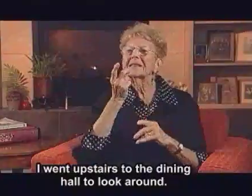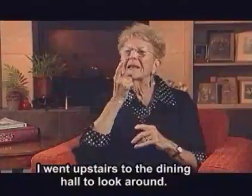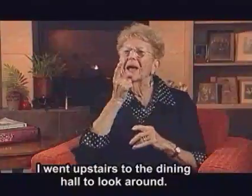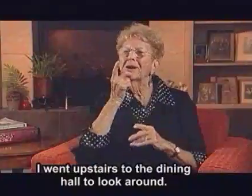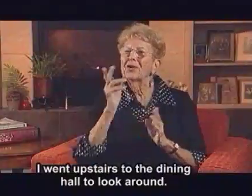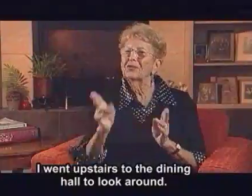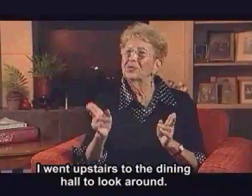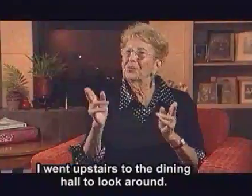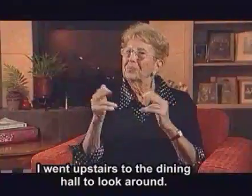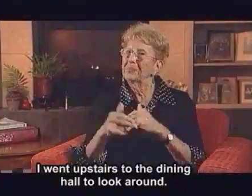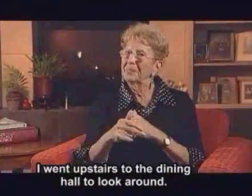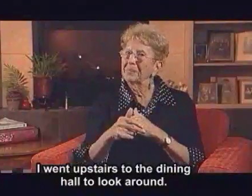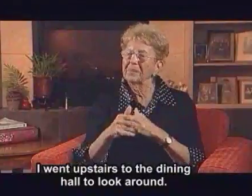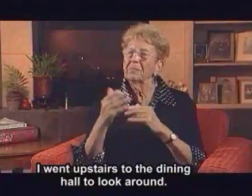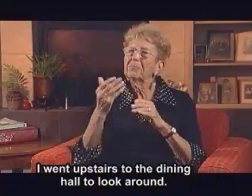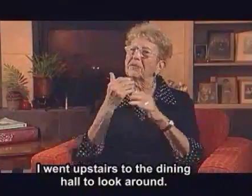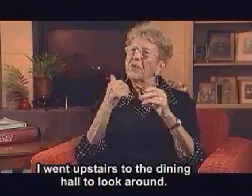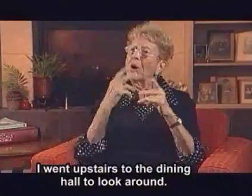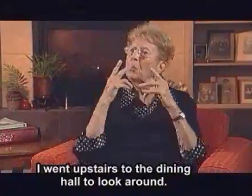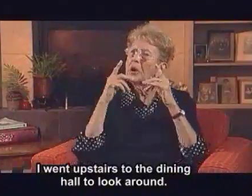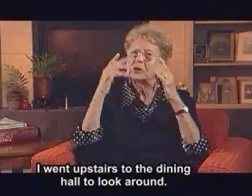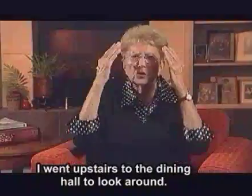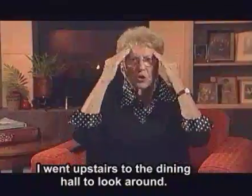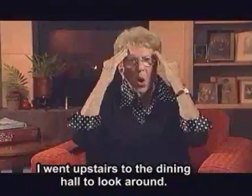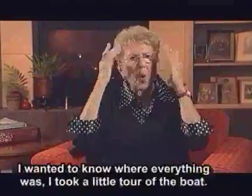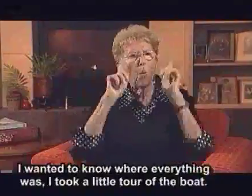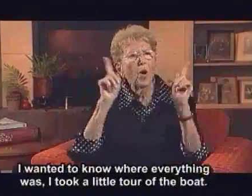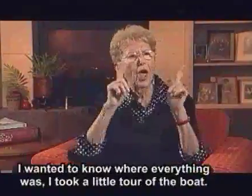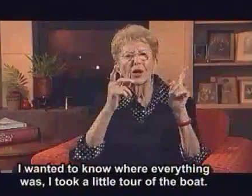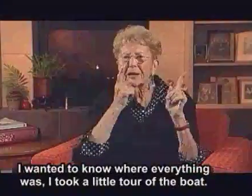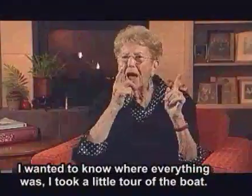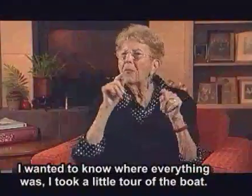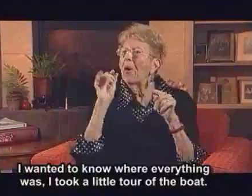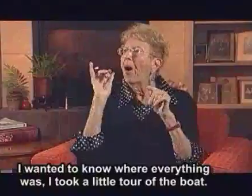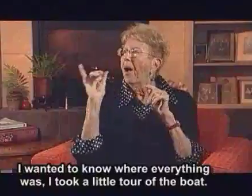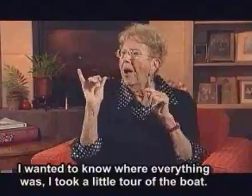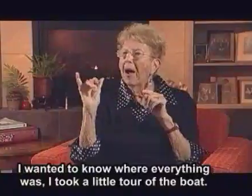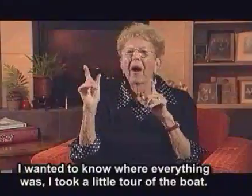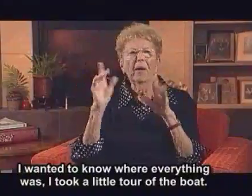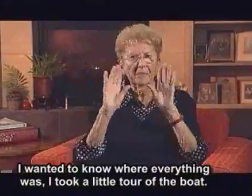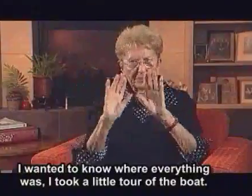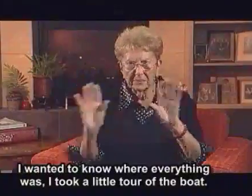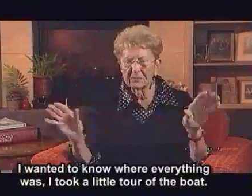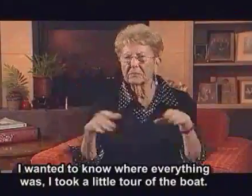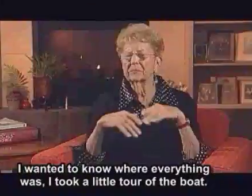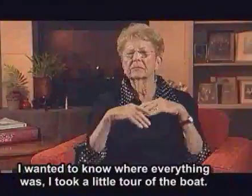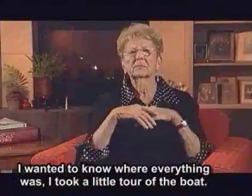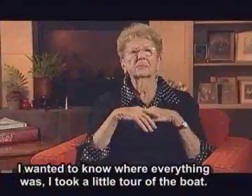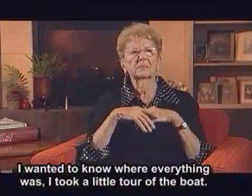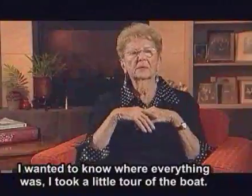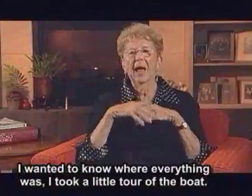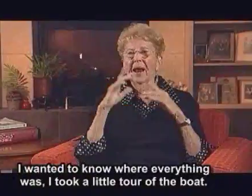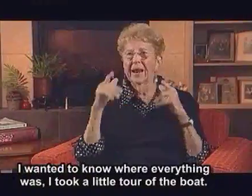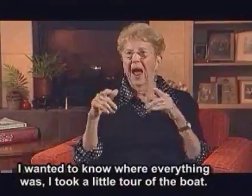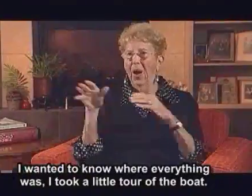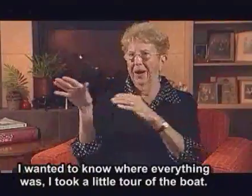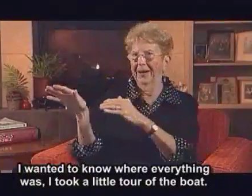I went upstairs to the dining room to look around. I wanted to know where everything was. We took a little tour of the